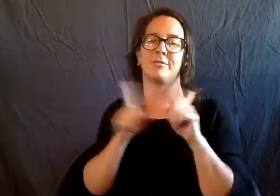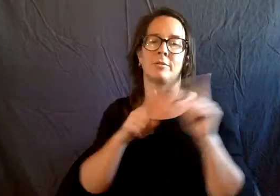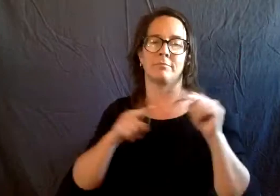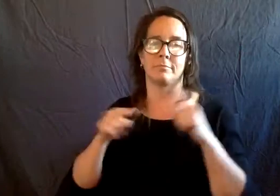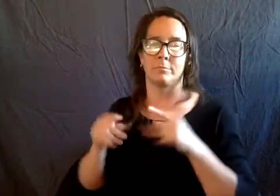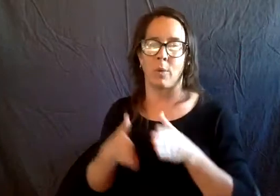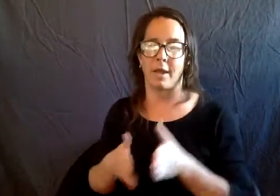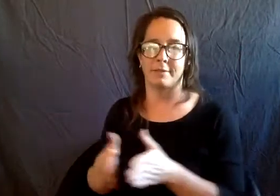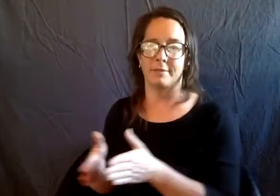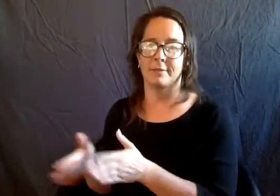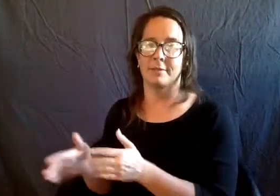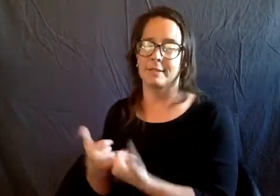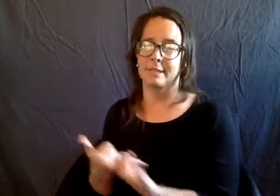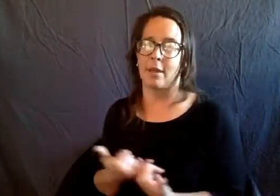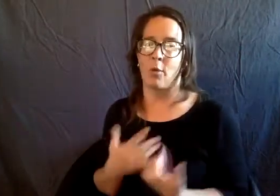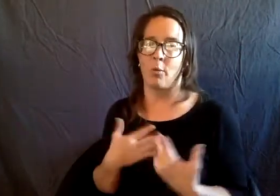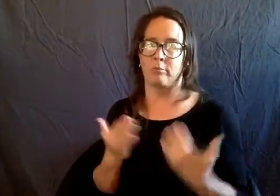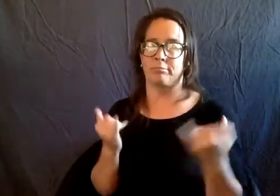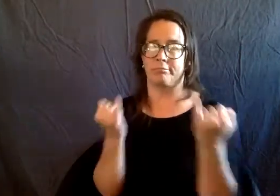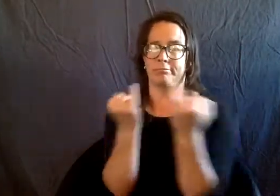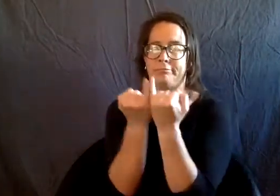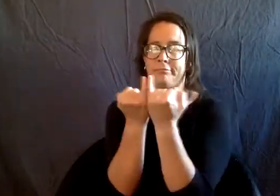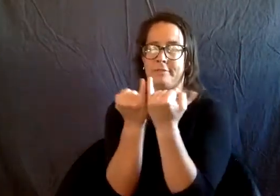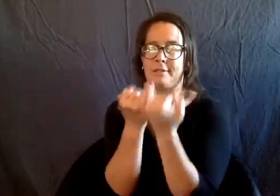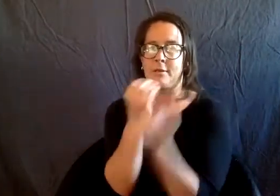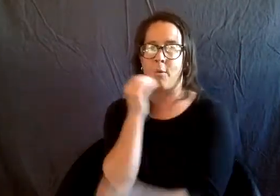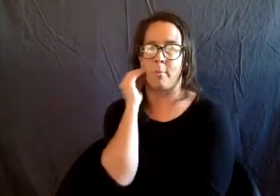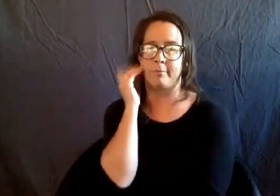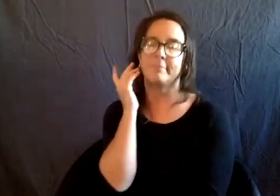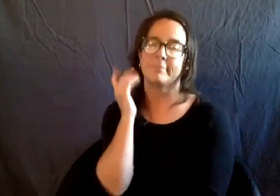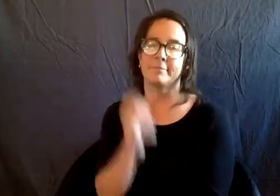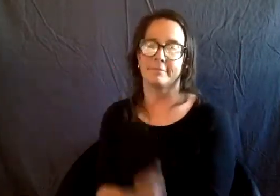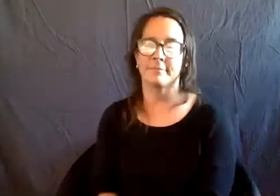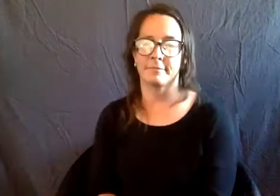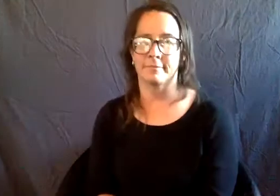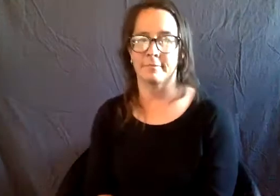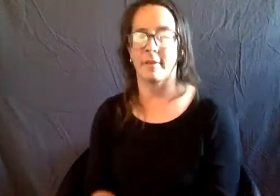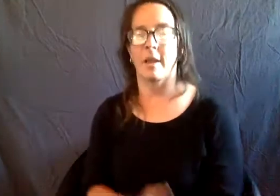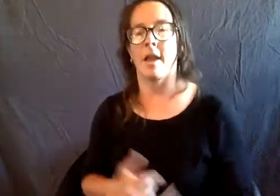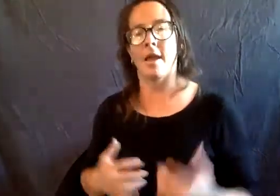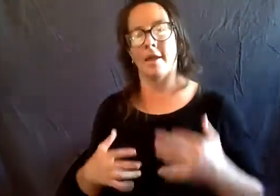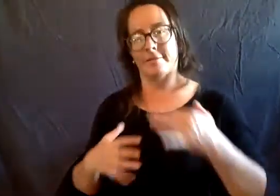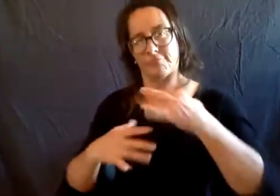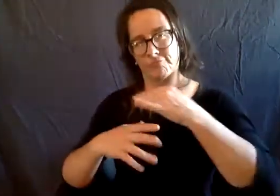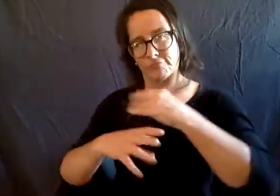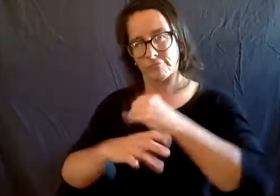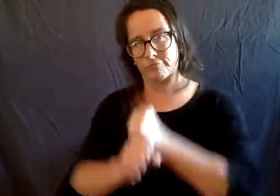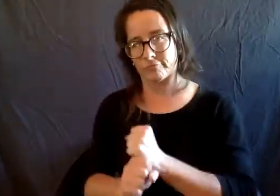the kind of to wrap where I'm at, I'm having a hard time connecting dots, even for myself. I came in